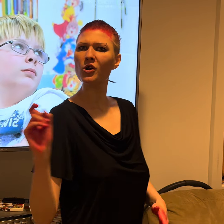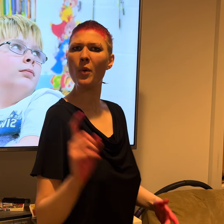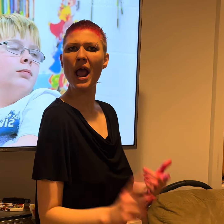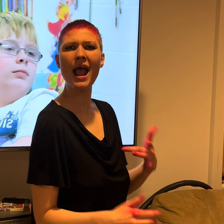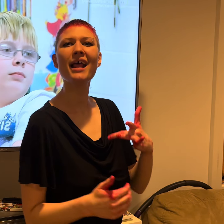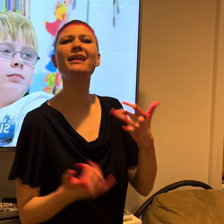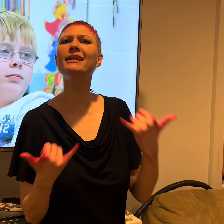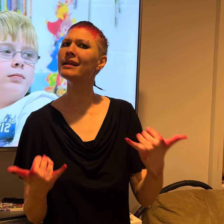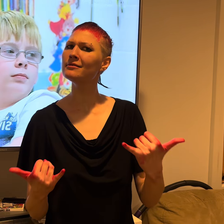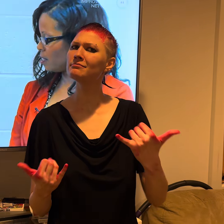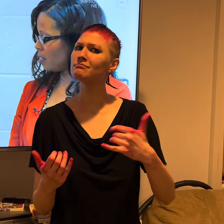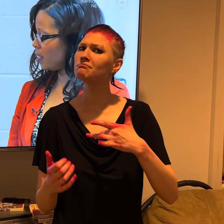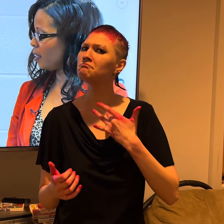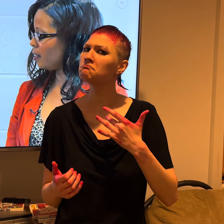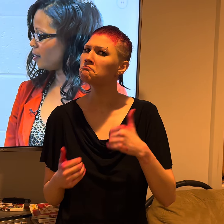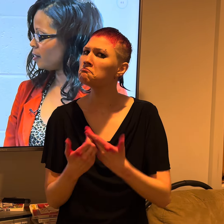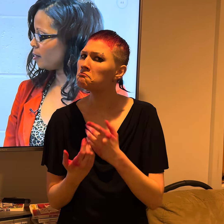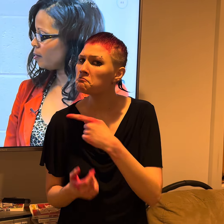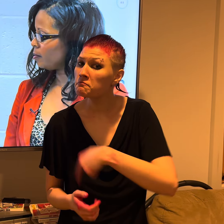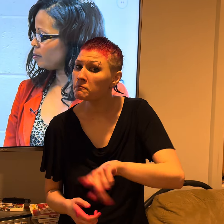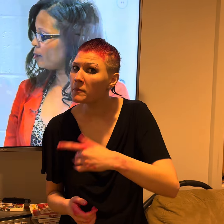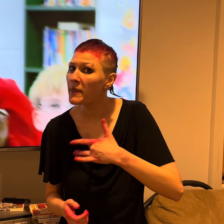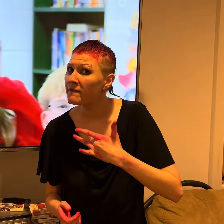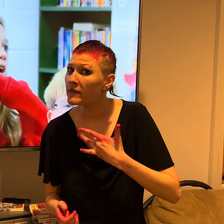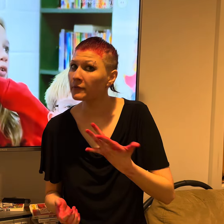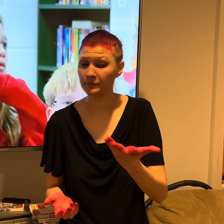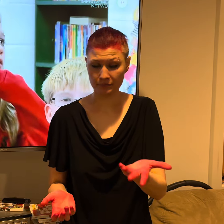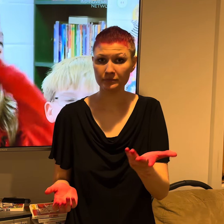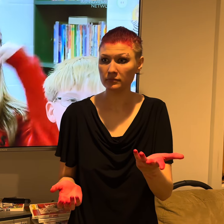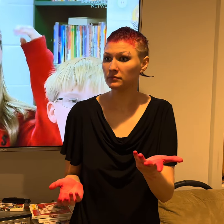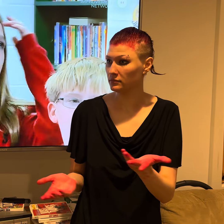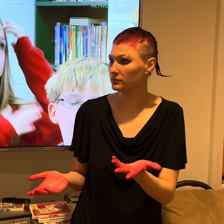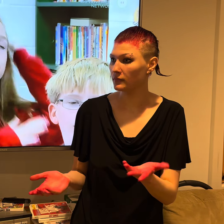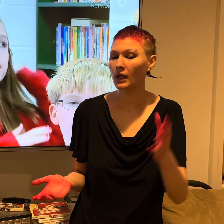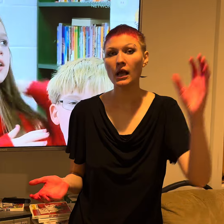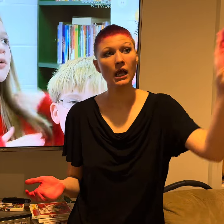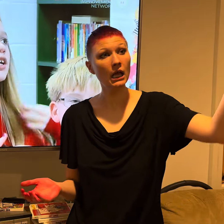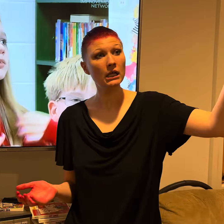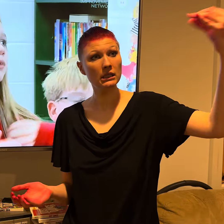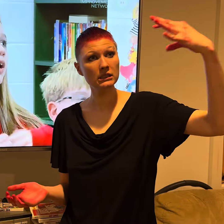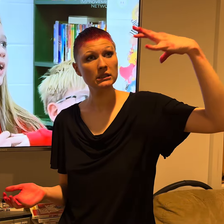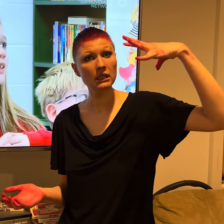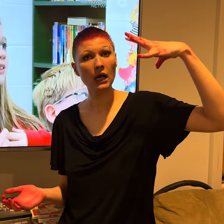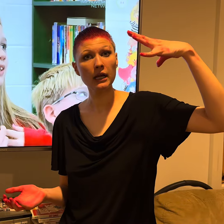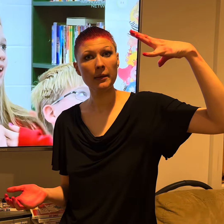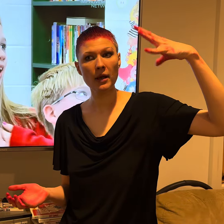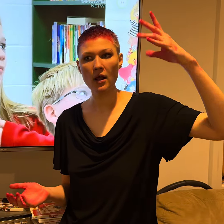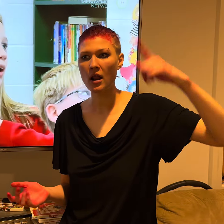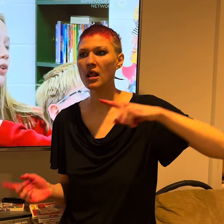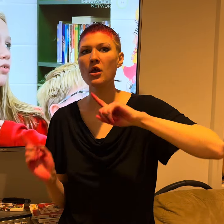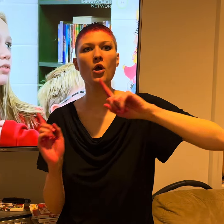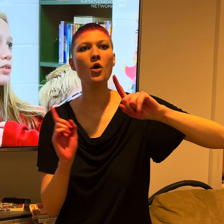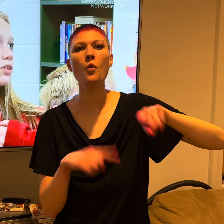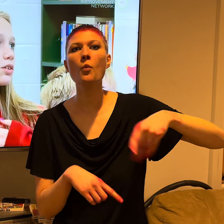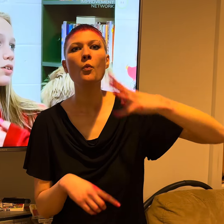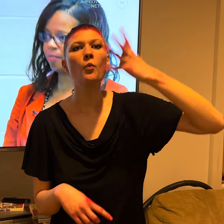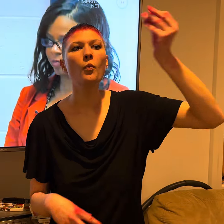I'm looking for something else. Lydia? Right when the sun came out, they all went out to play and they were kind of surprised that it came out. Okay, I'm